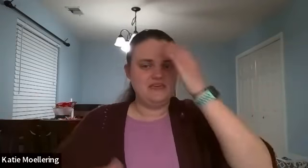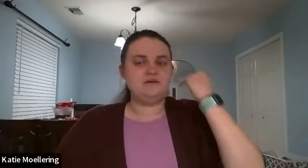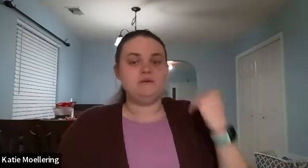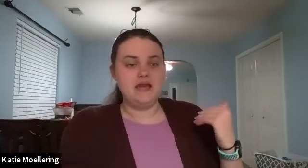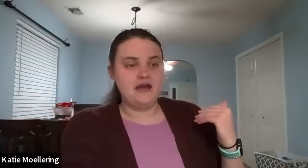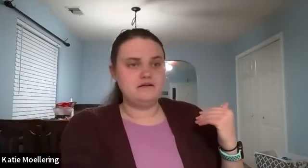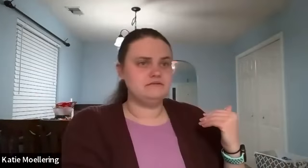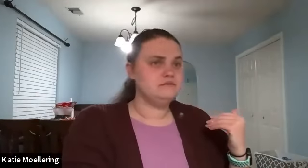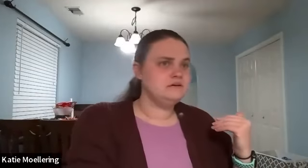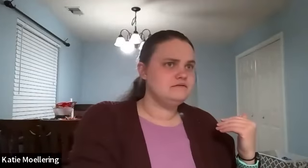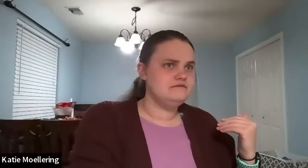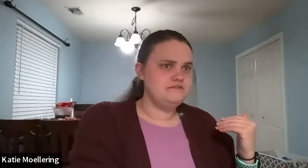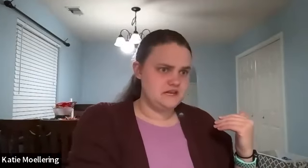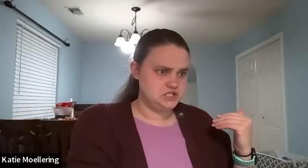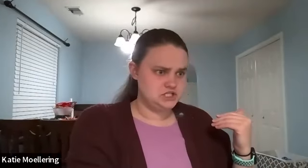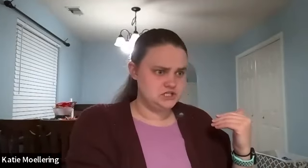then we have fish.